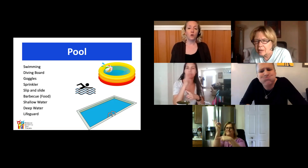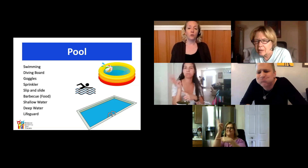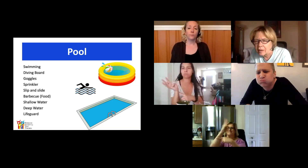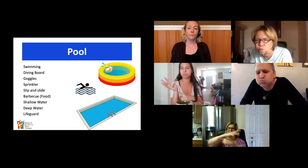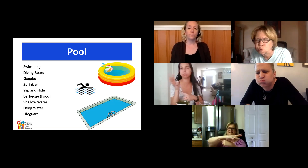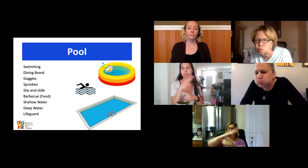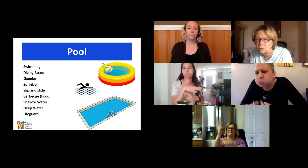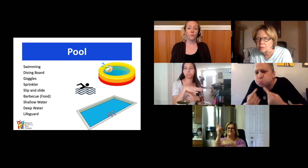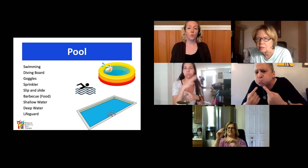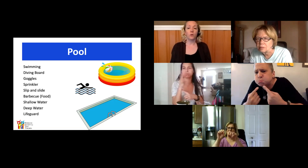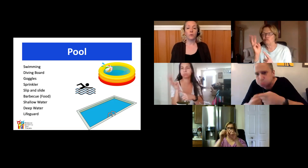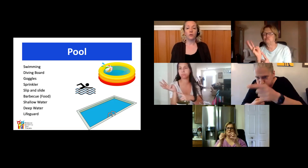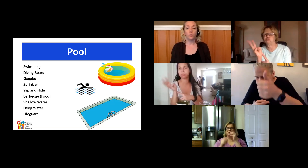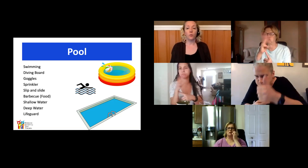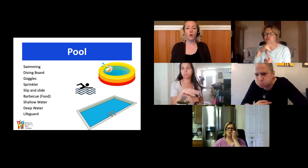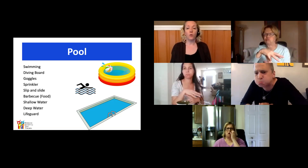broke.